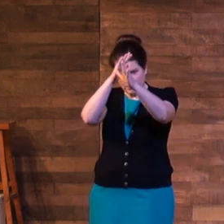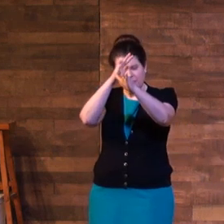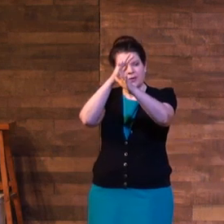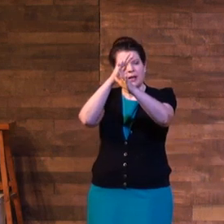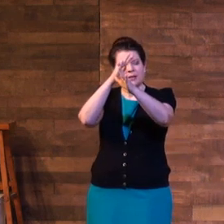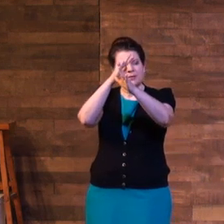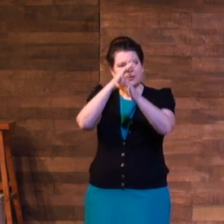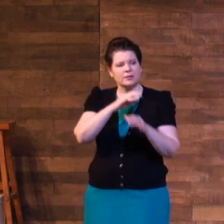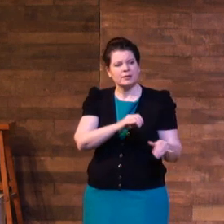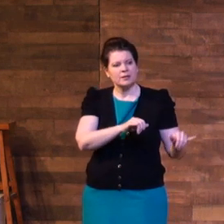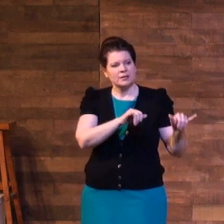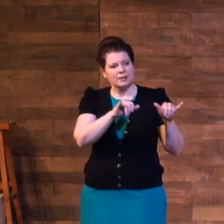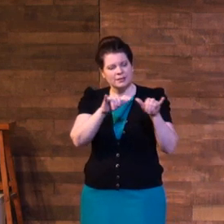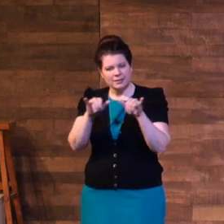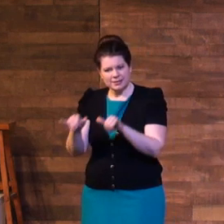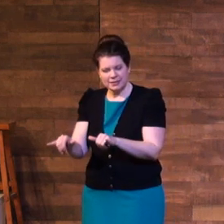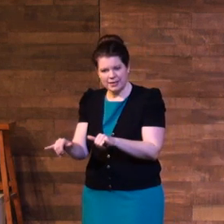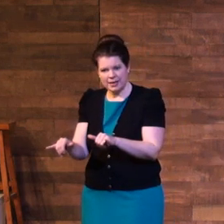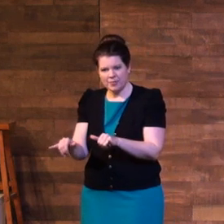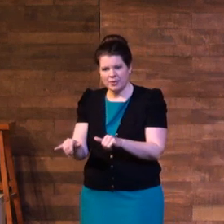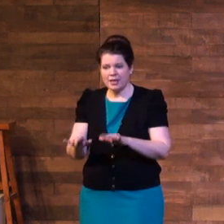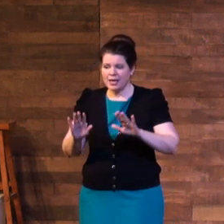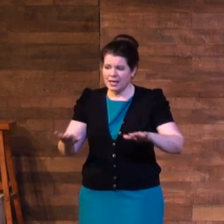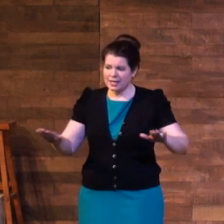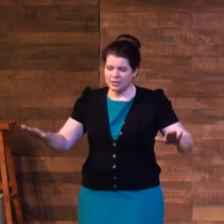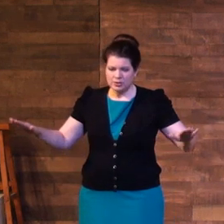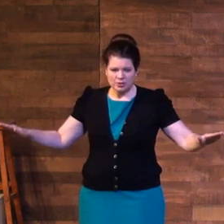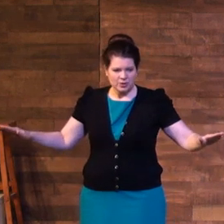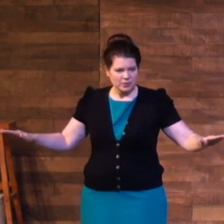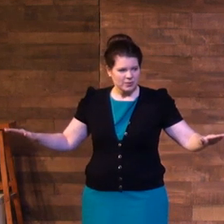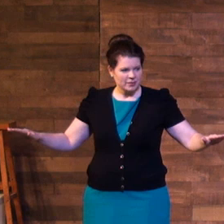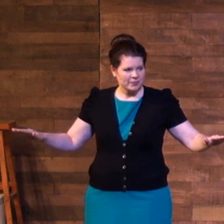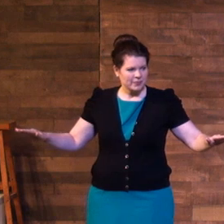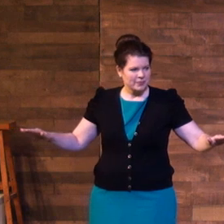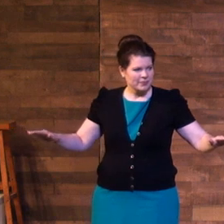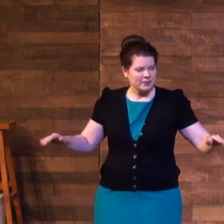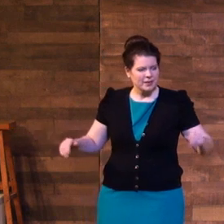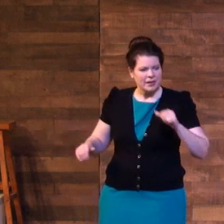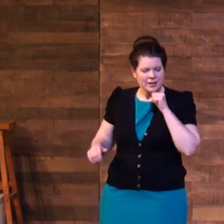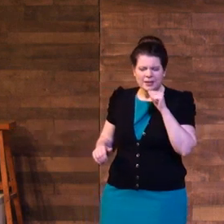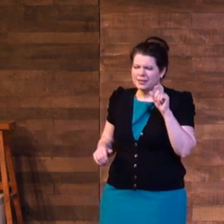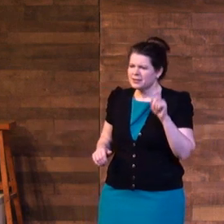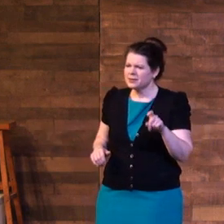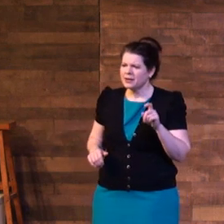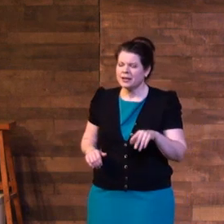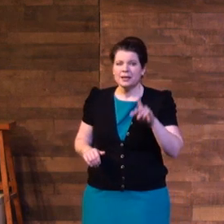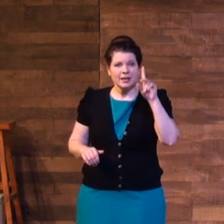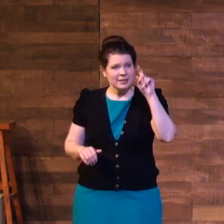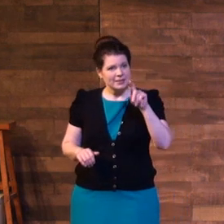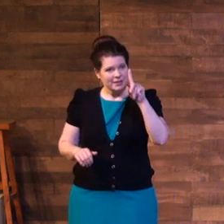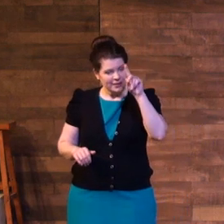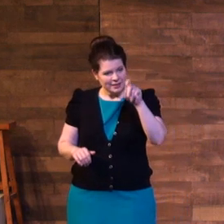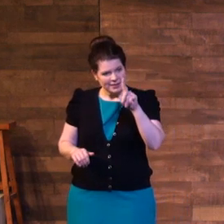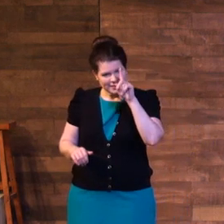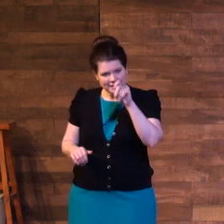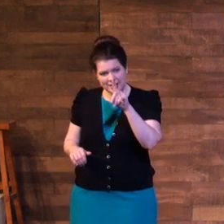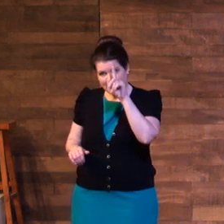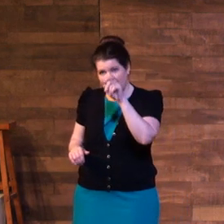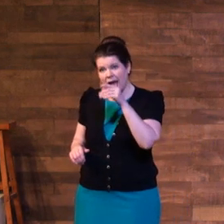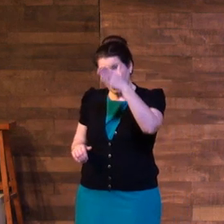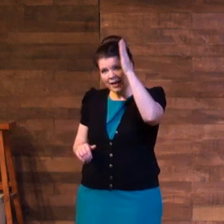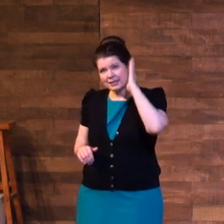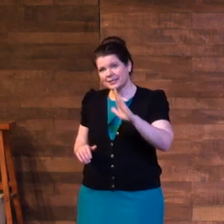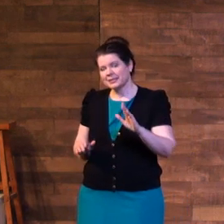regularity as children? And look, I'm not trying to give you a checkbox of, well, I didn't ask God the last 5 minutes, I better do that now.